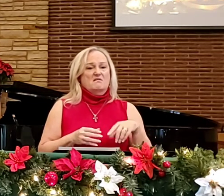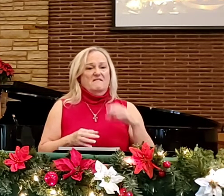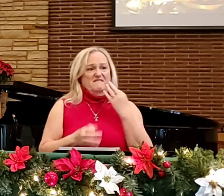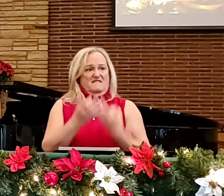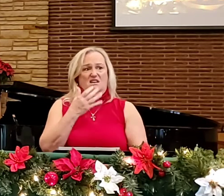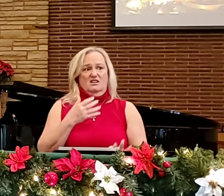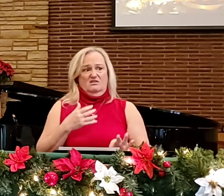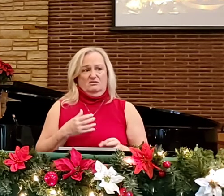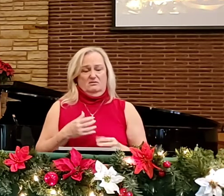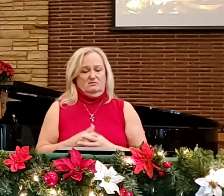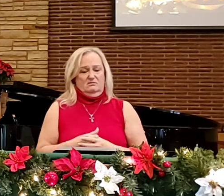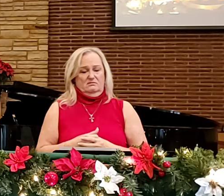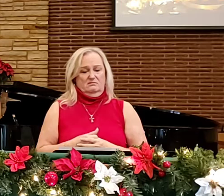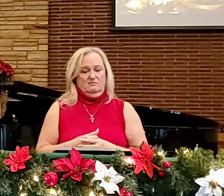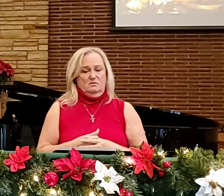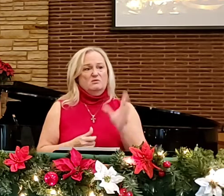failures,